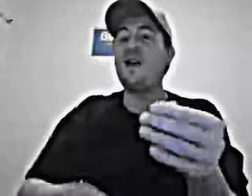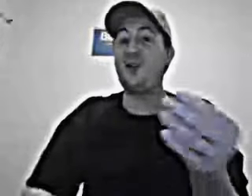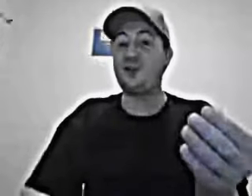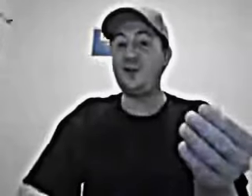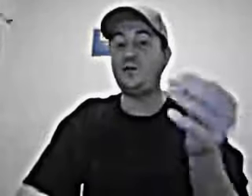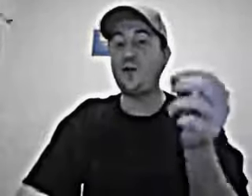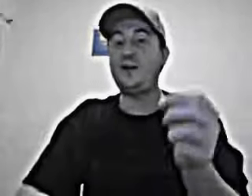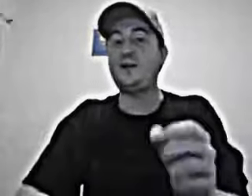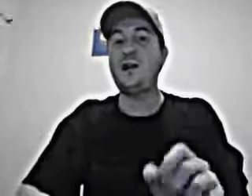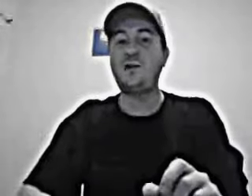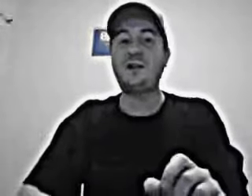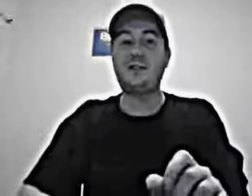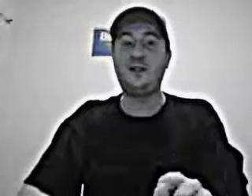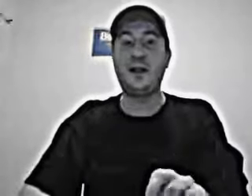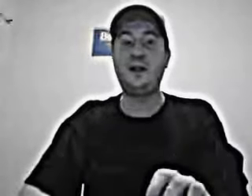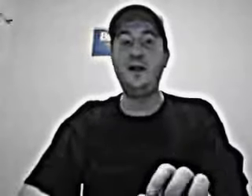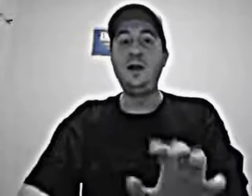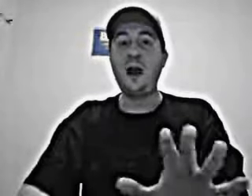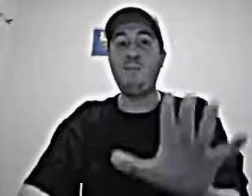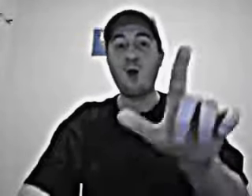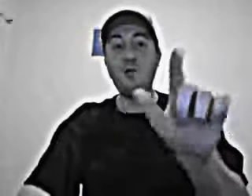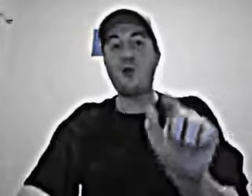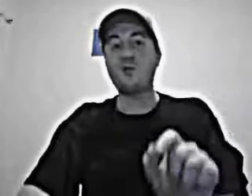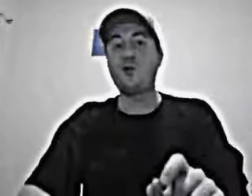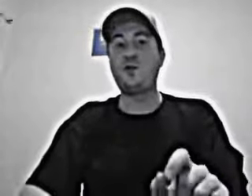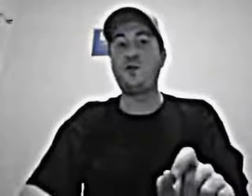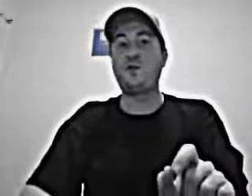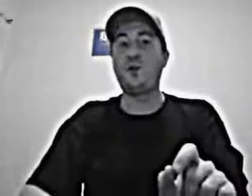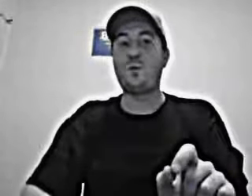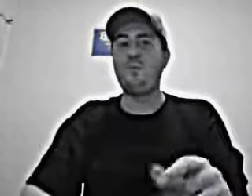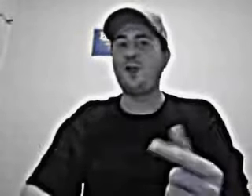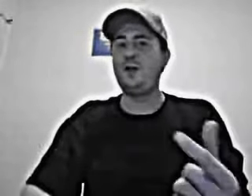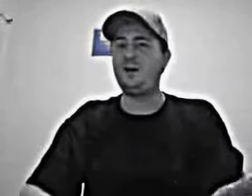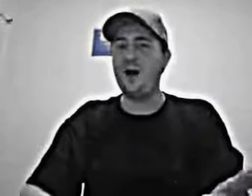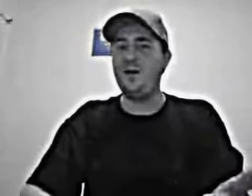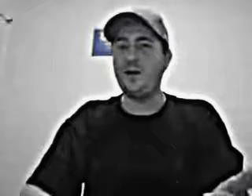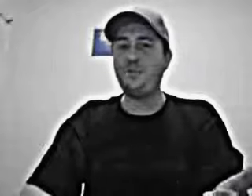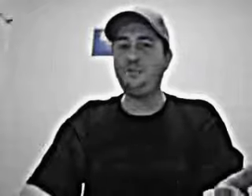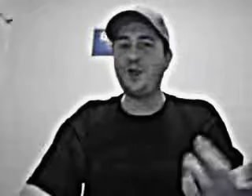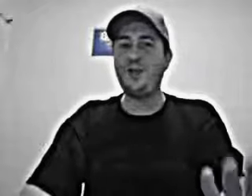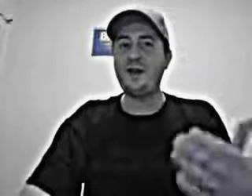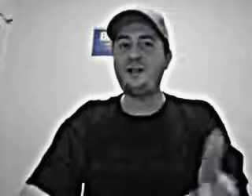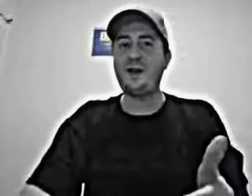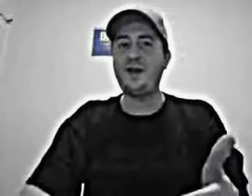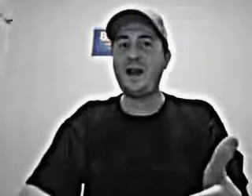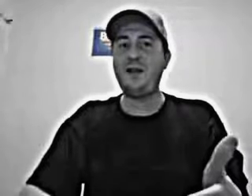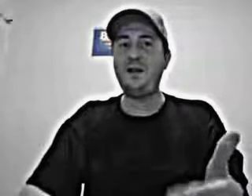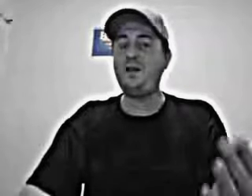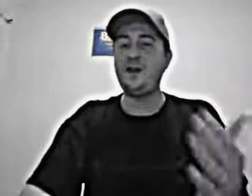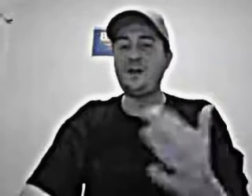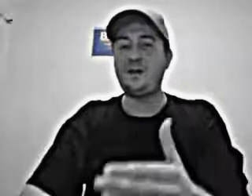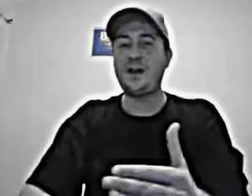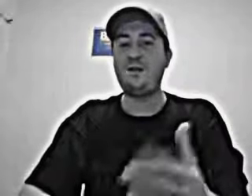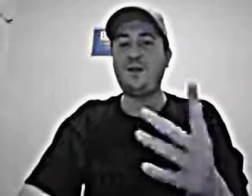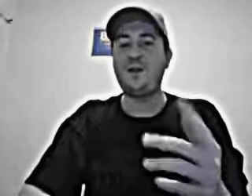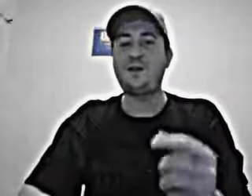down they're still voting in Congress today Ed Perlmutter was going to run for governor then he stepped down and then he stepped down from his